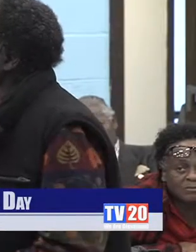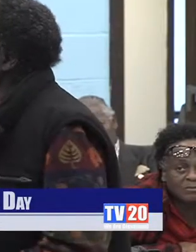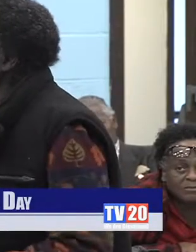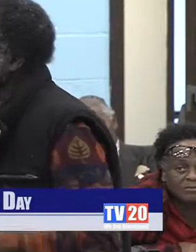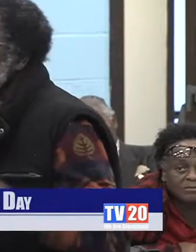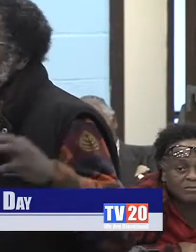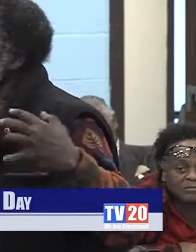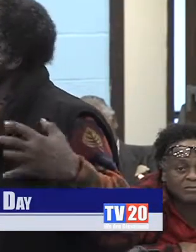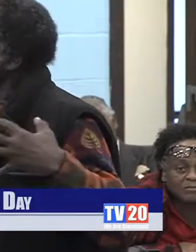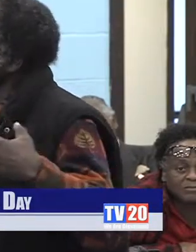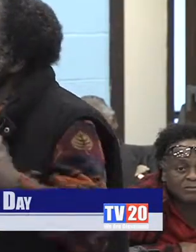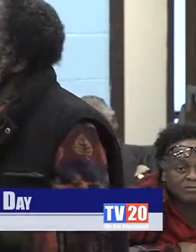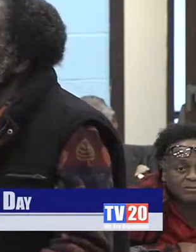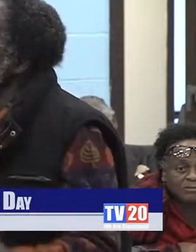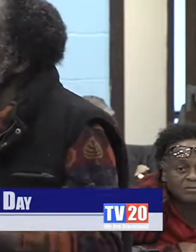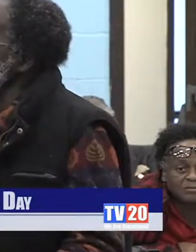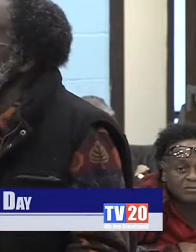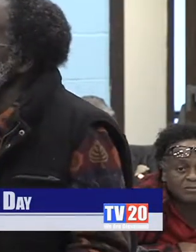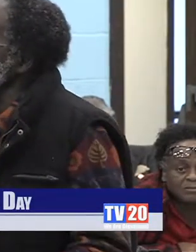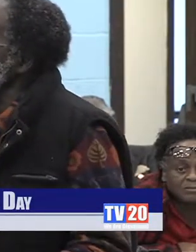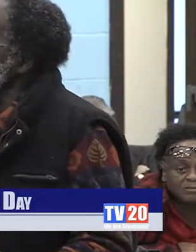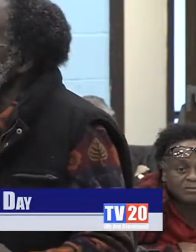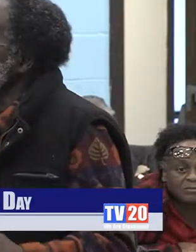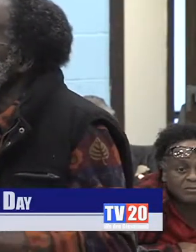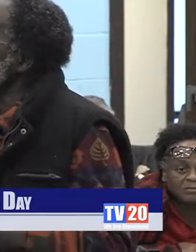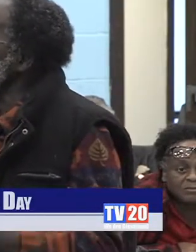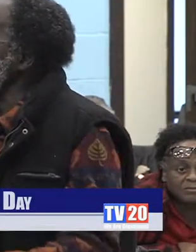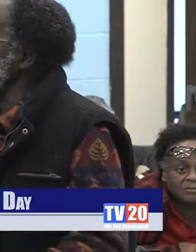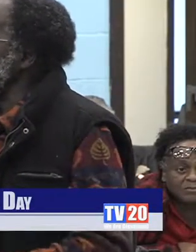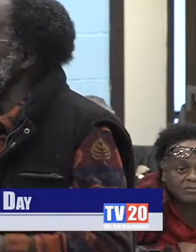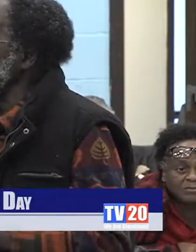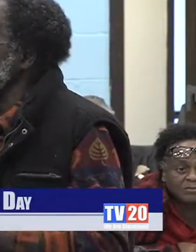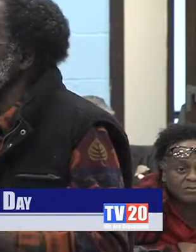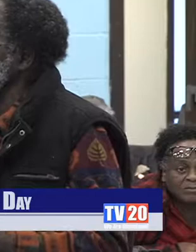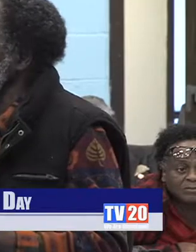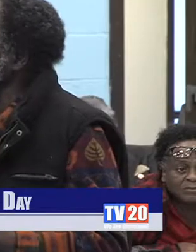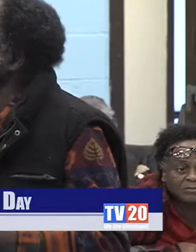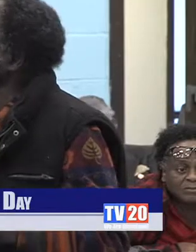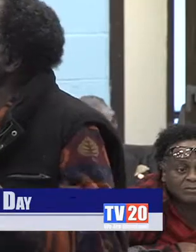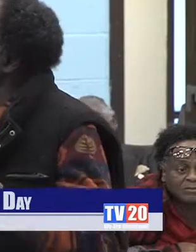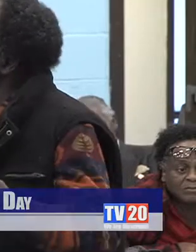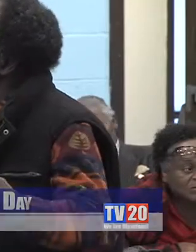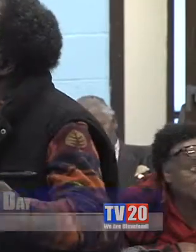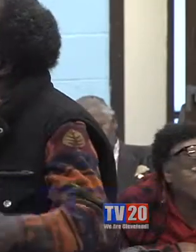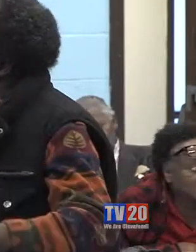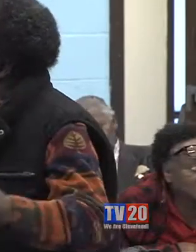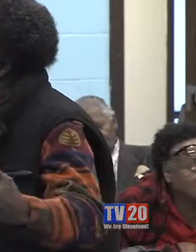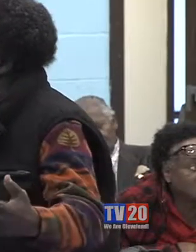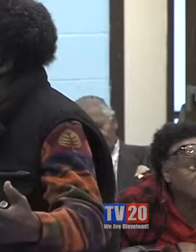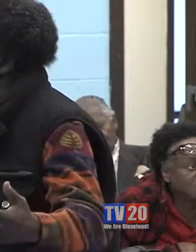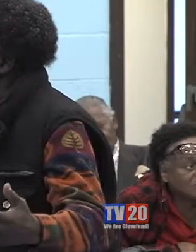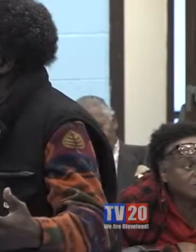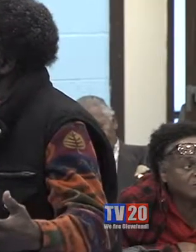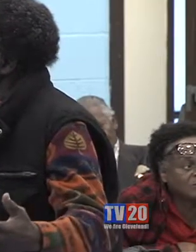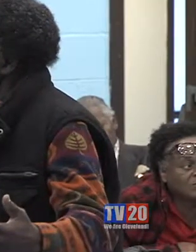reading, and you know, now you have kids who are sort of blind